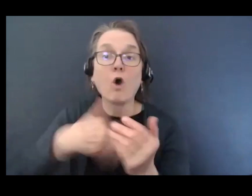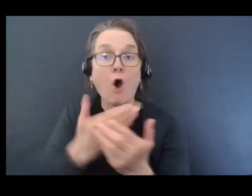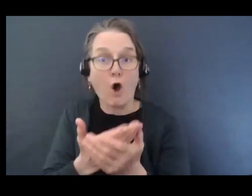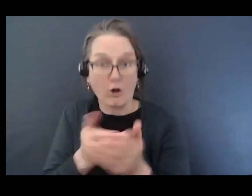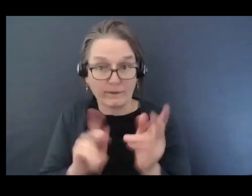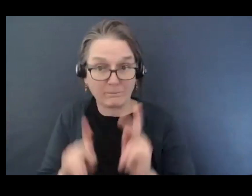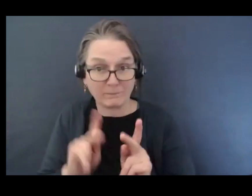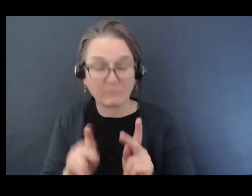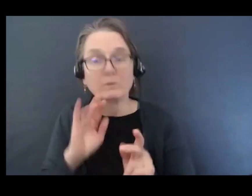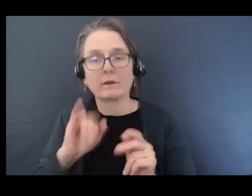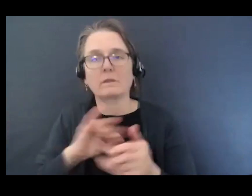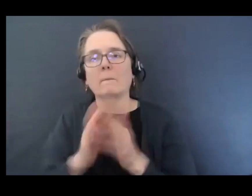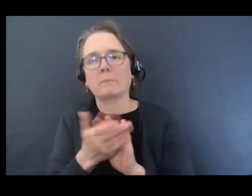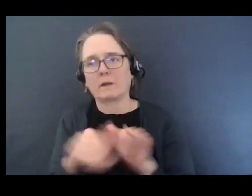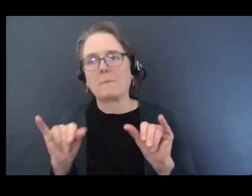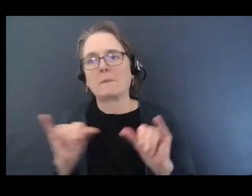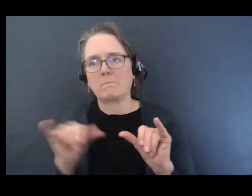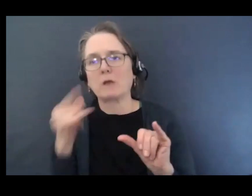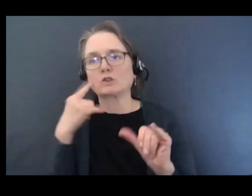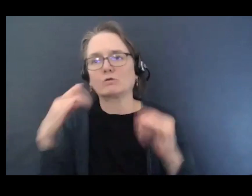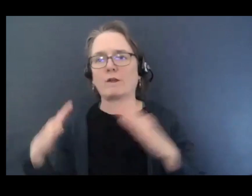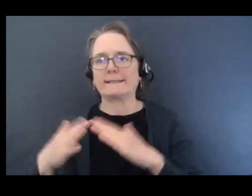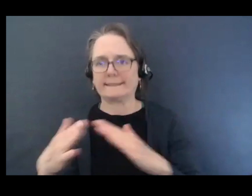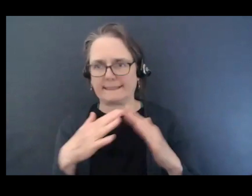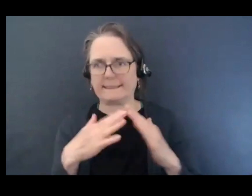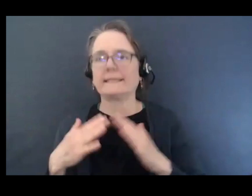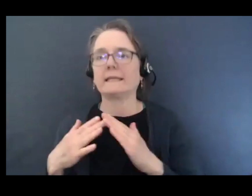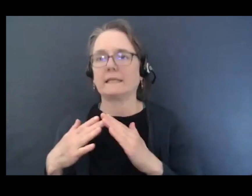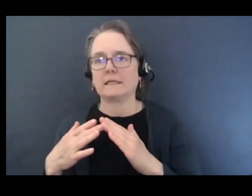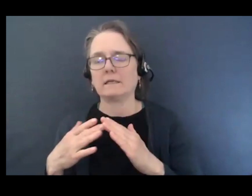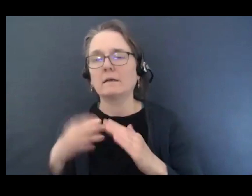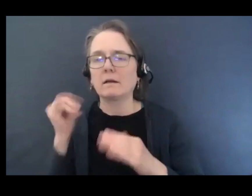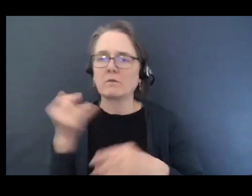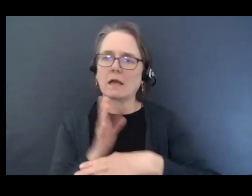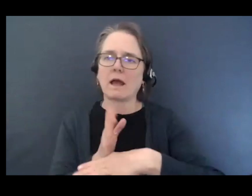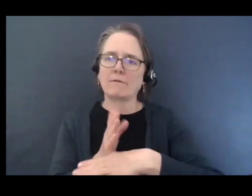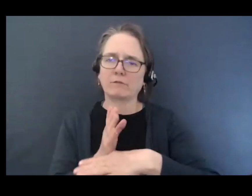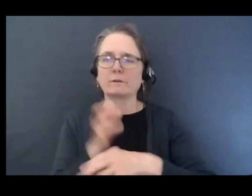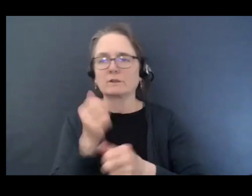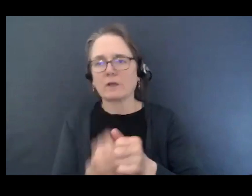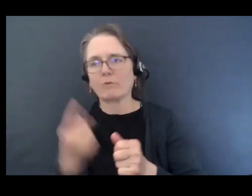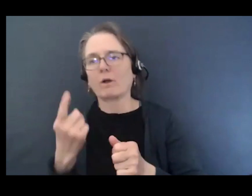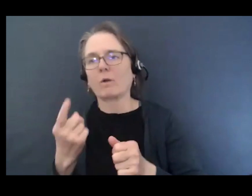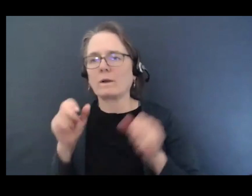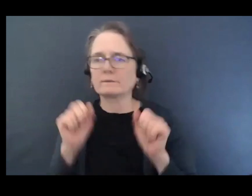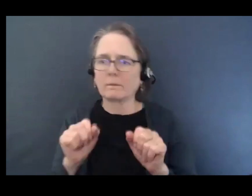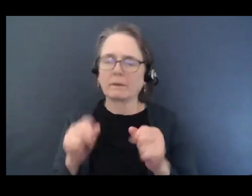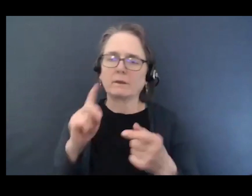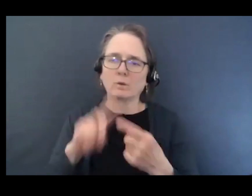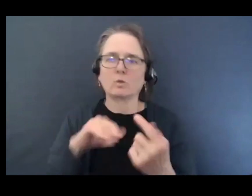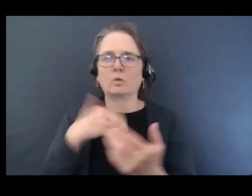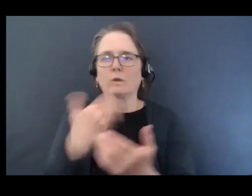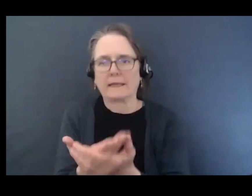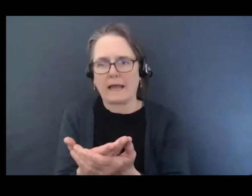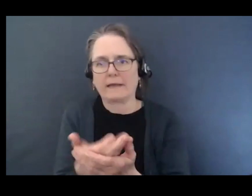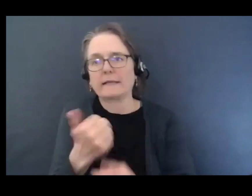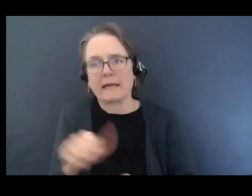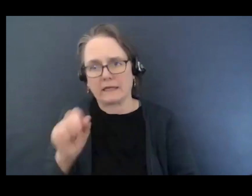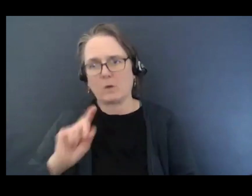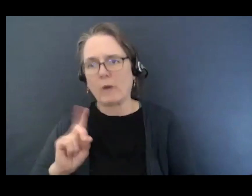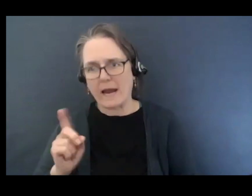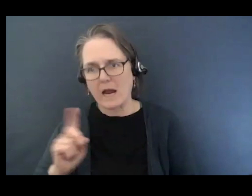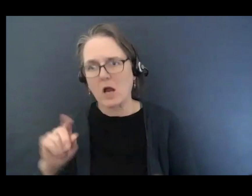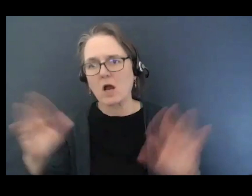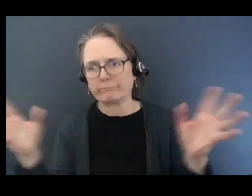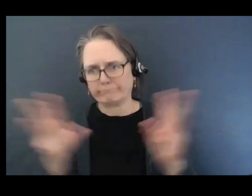the entire city. And that measures everybody's ability to get everywhere. And then the thing here